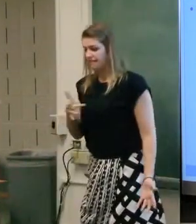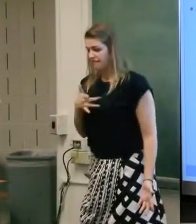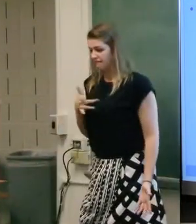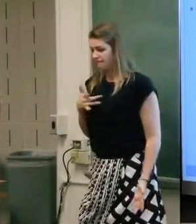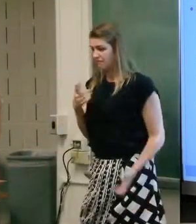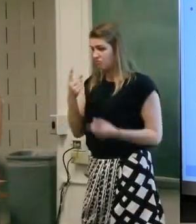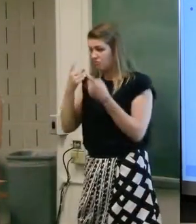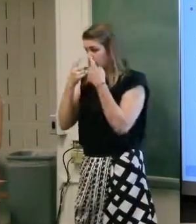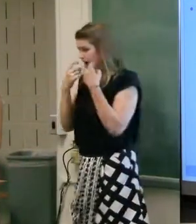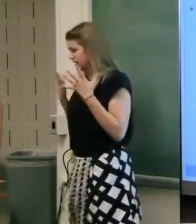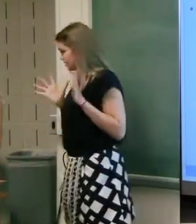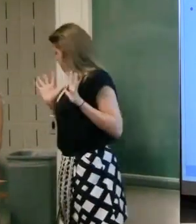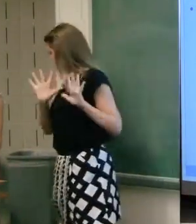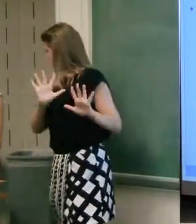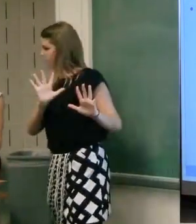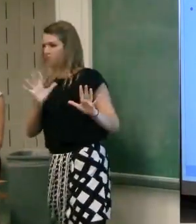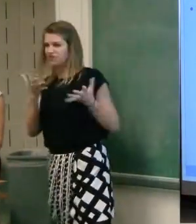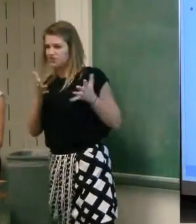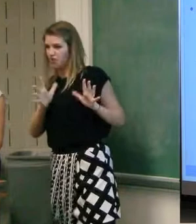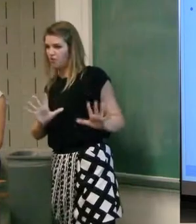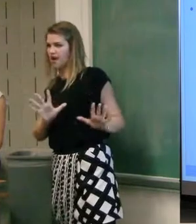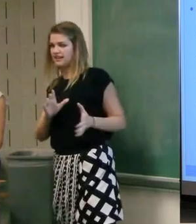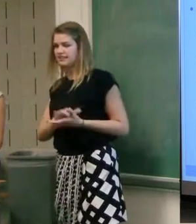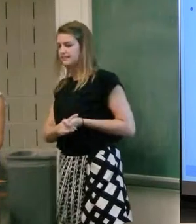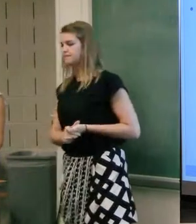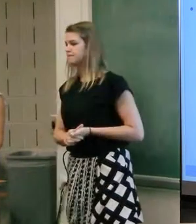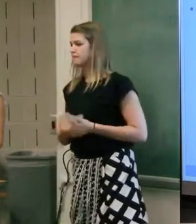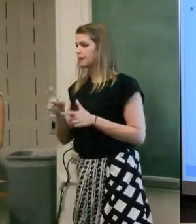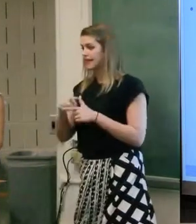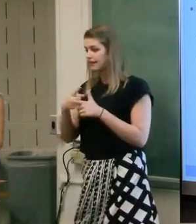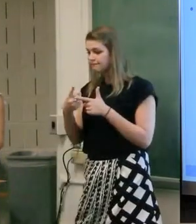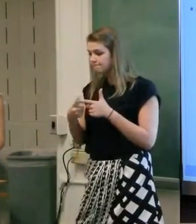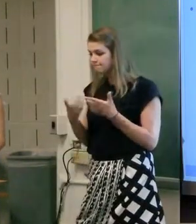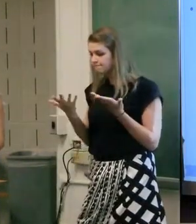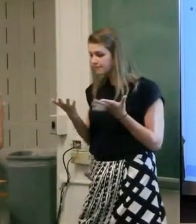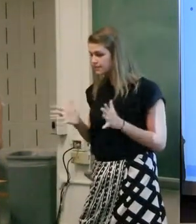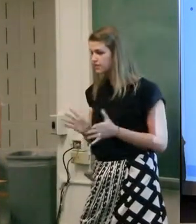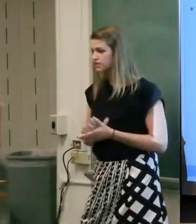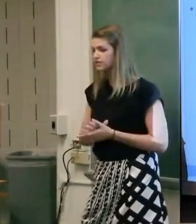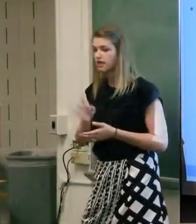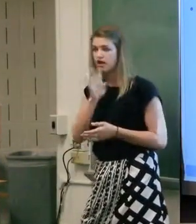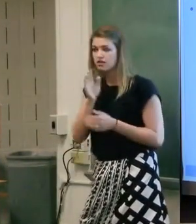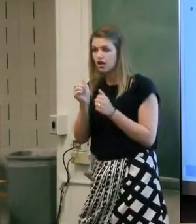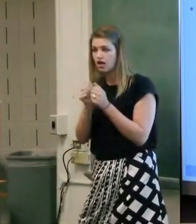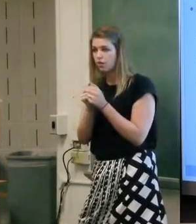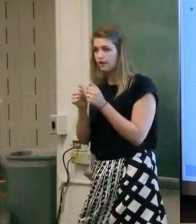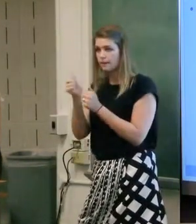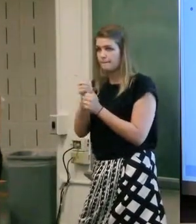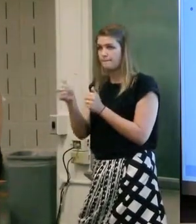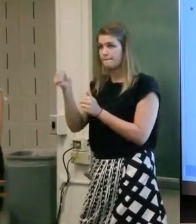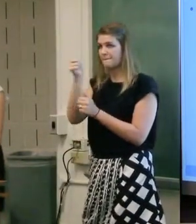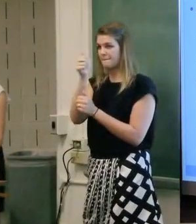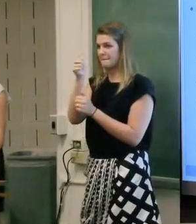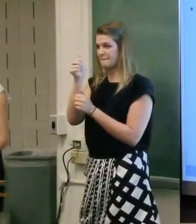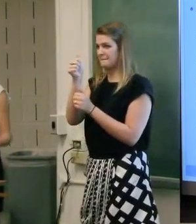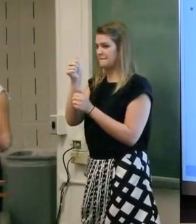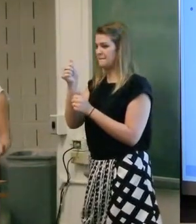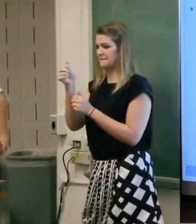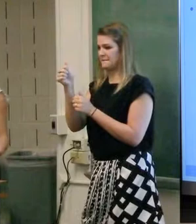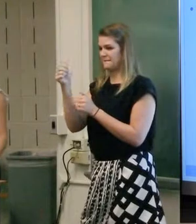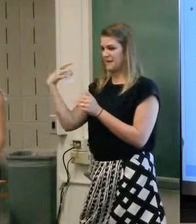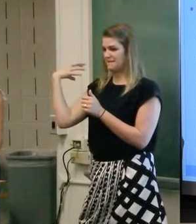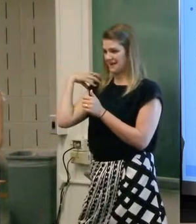I wanted to turn away and cry. So after that, I talked with my mentor, and I asked